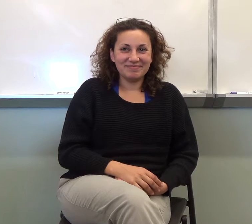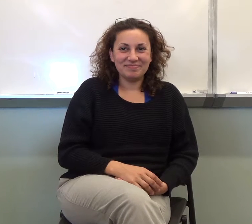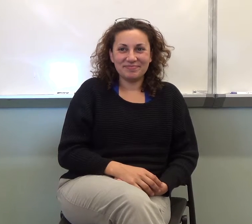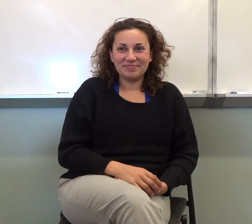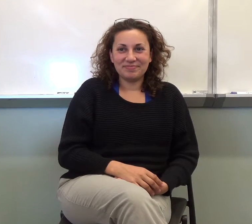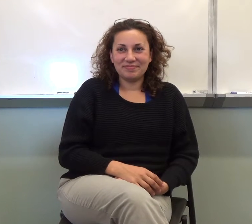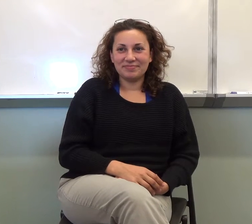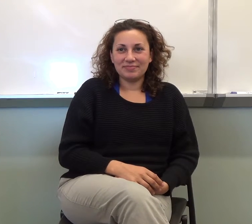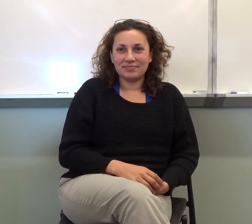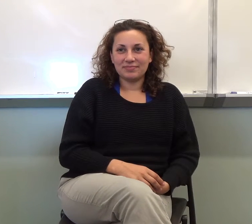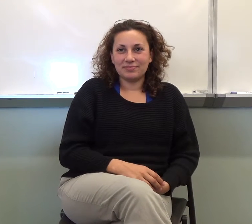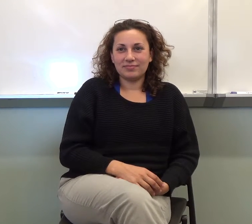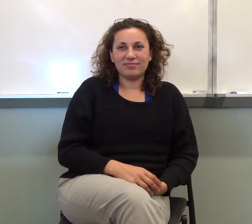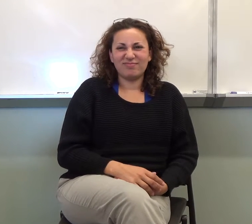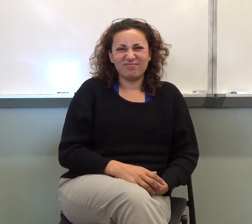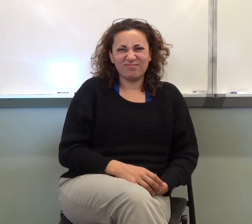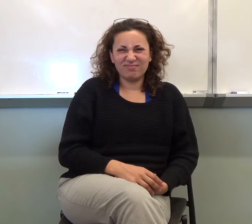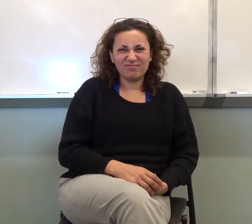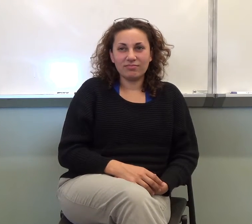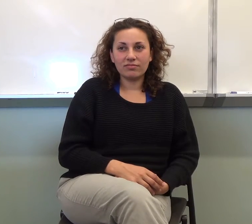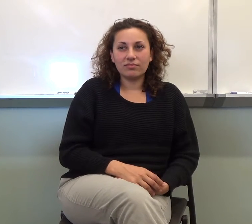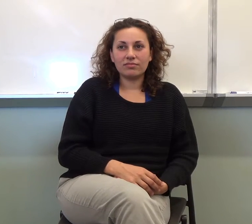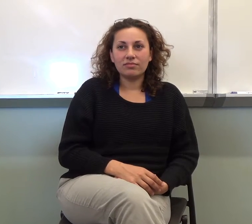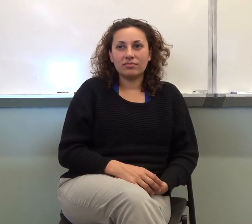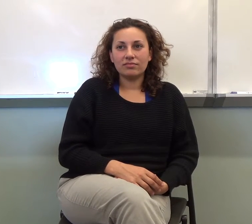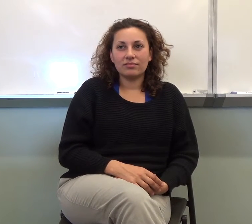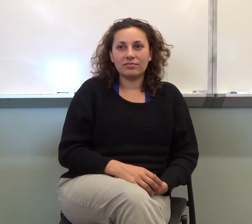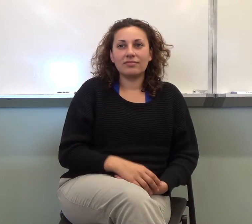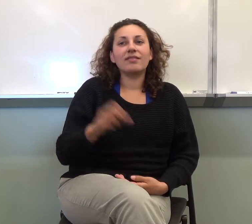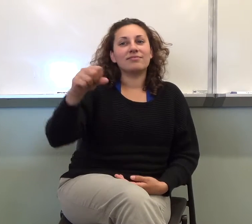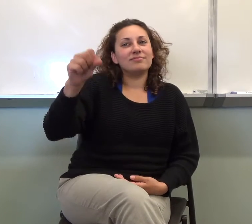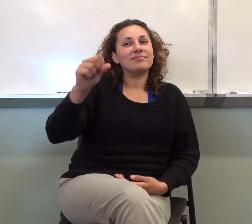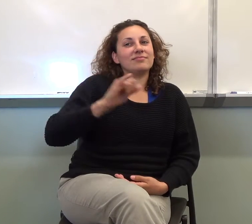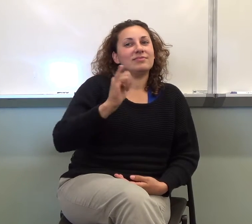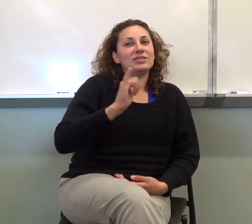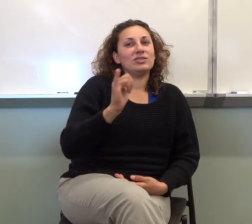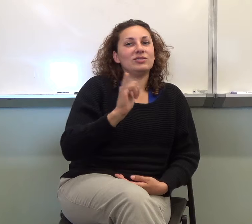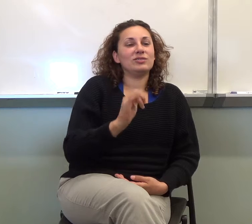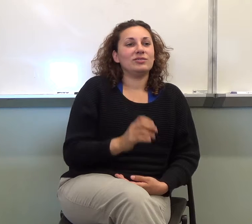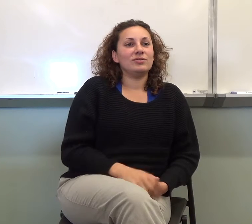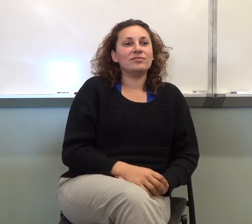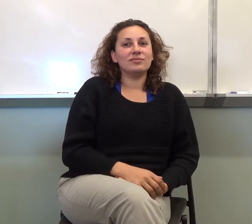33⅓%. That's the probability of getting 5 or greater when you toss a die.